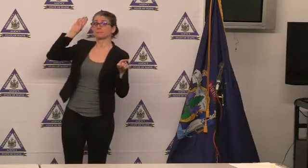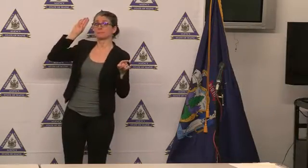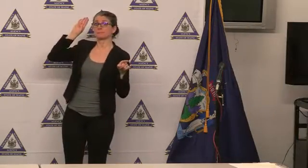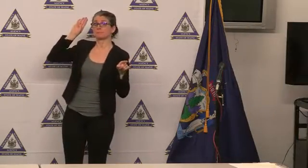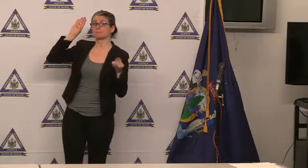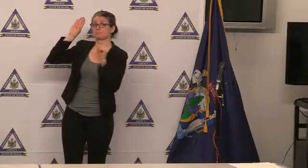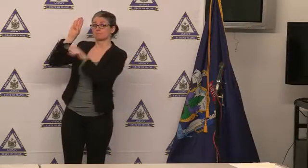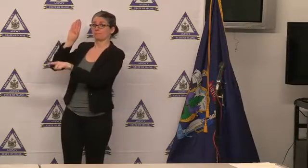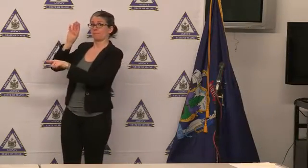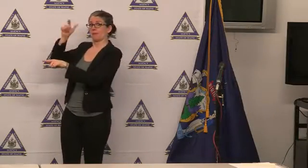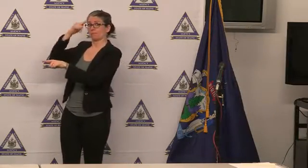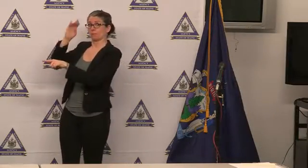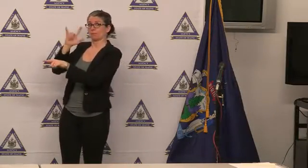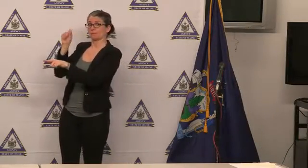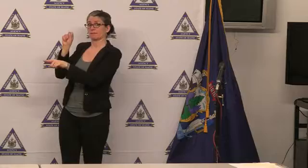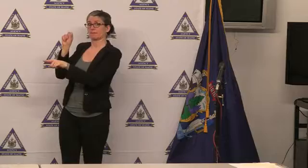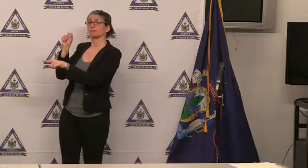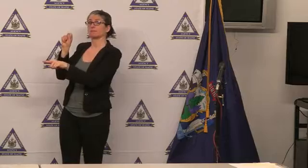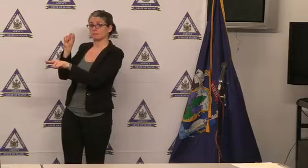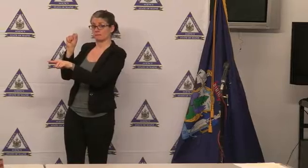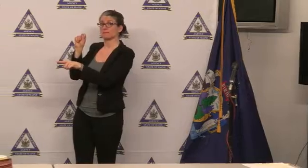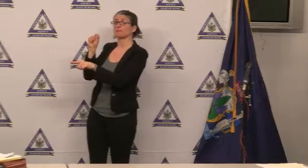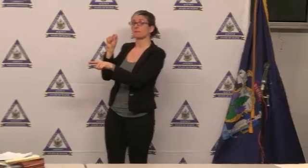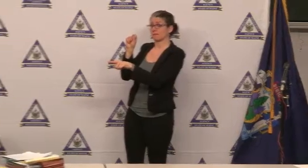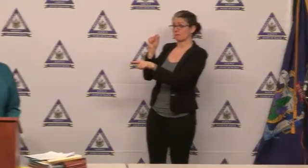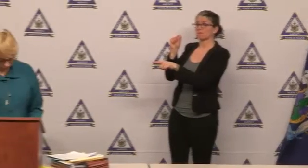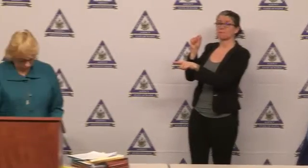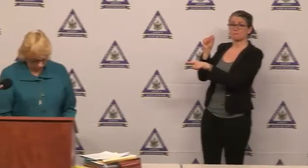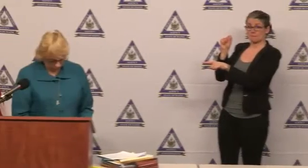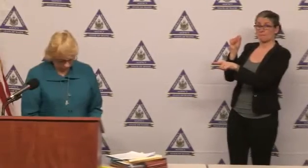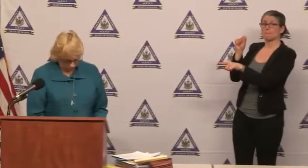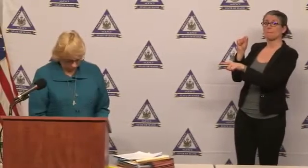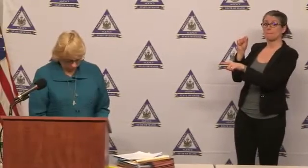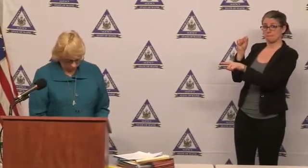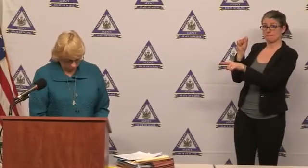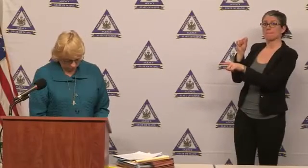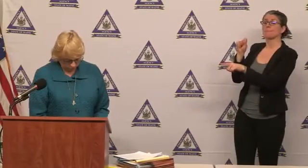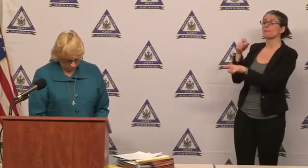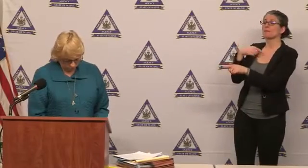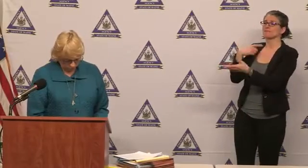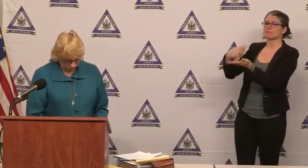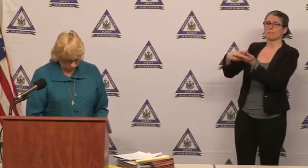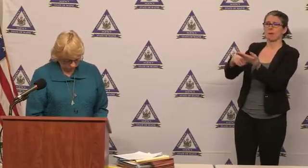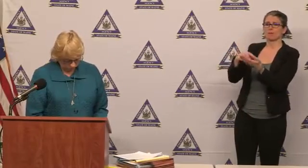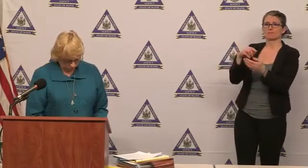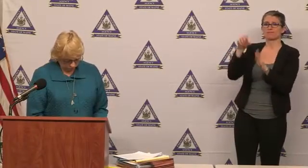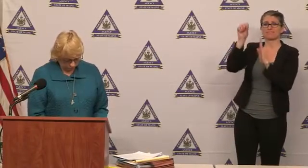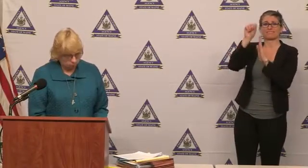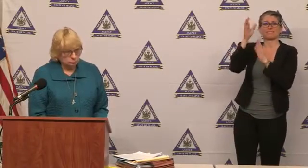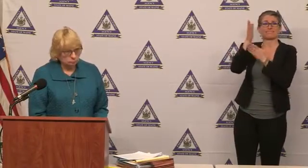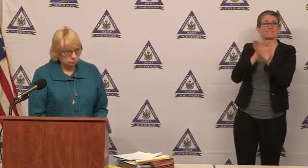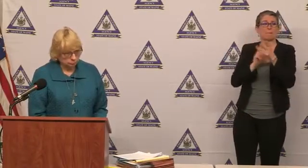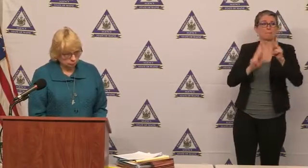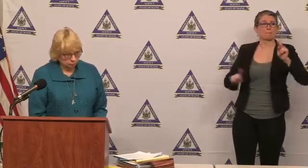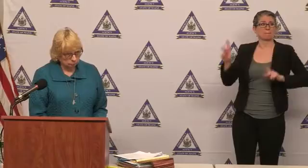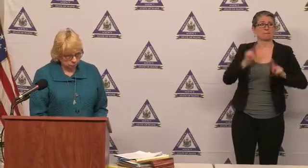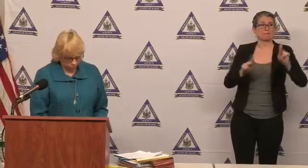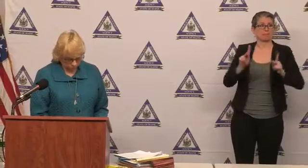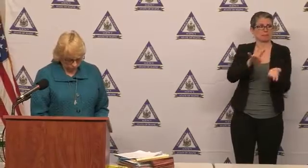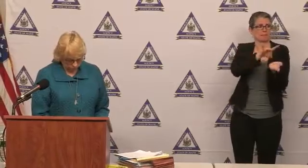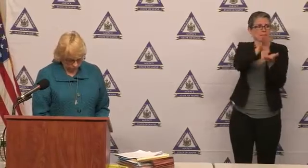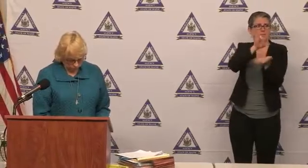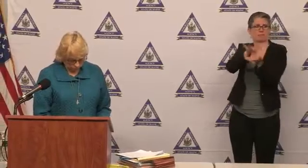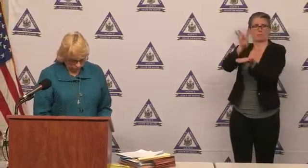Mills about evictions. I know that other states have taken slightly more aggressive actions, but there are still writs orders that the